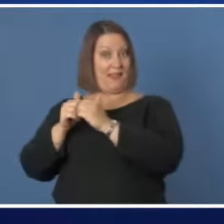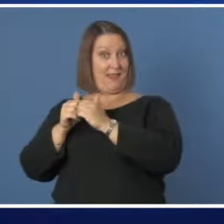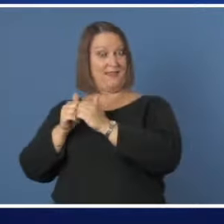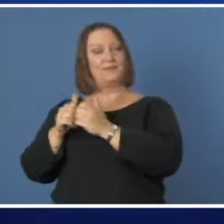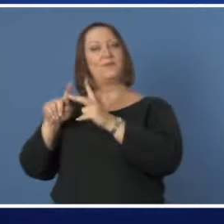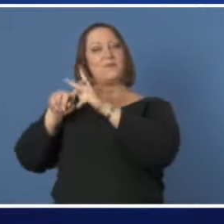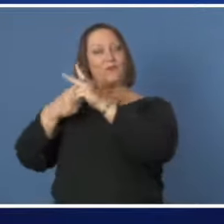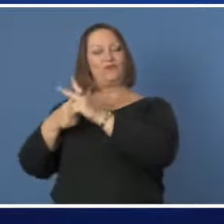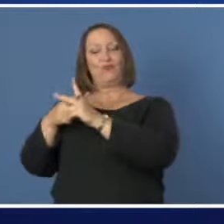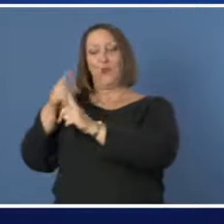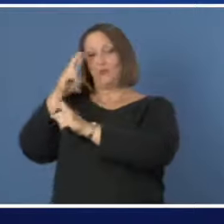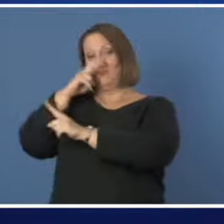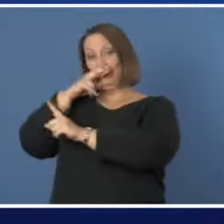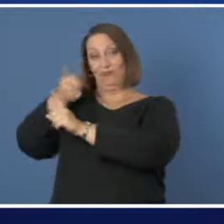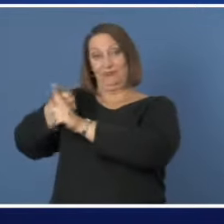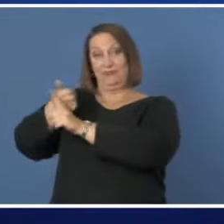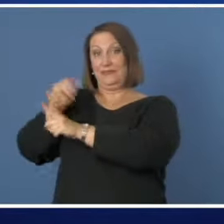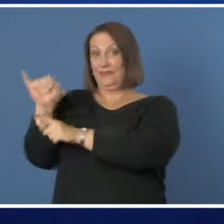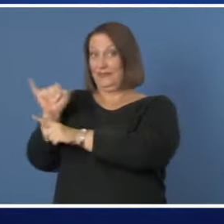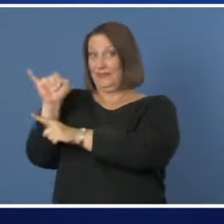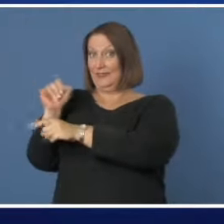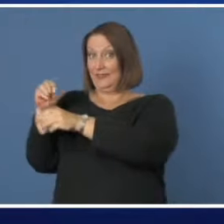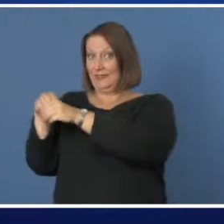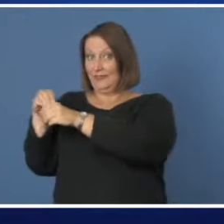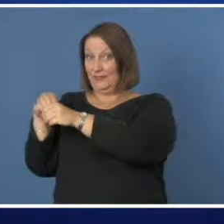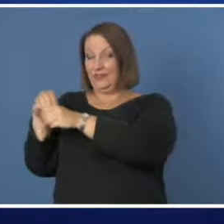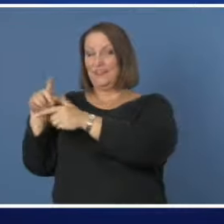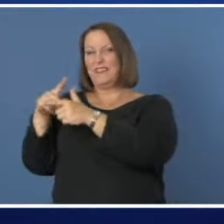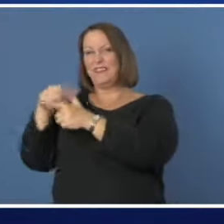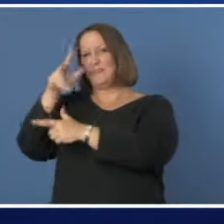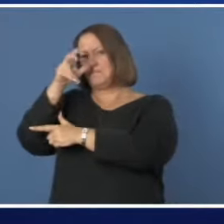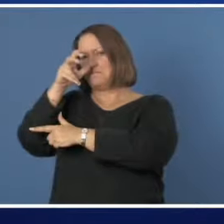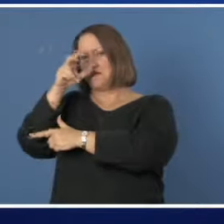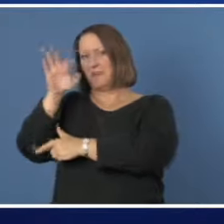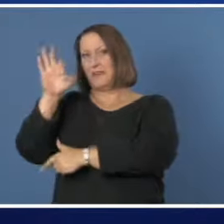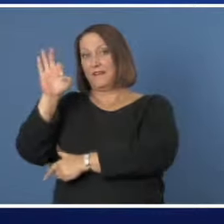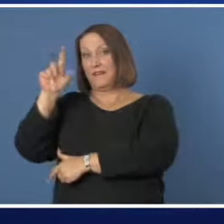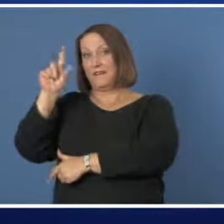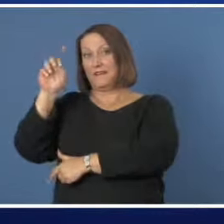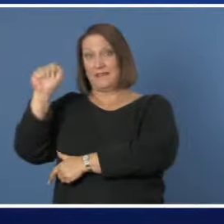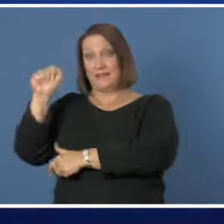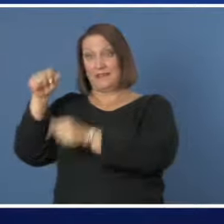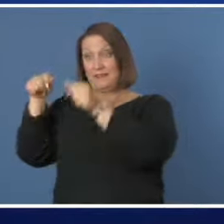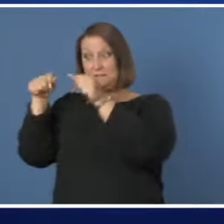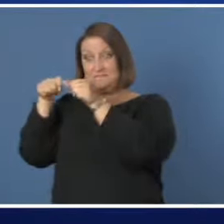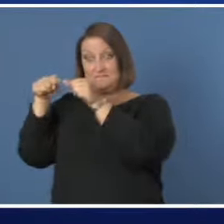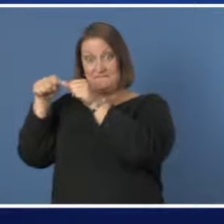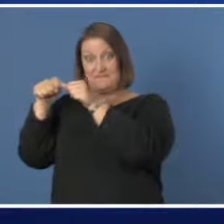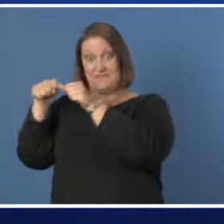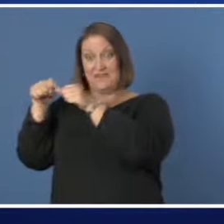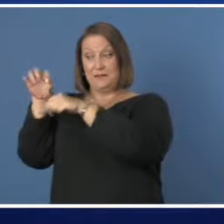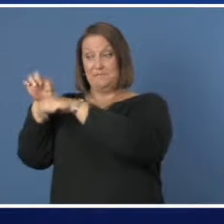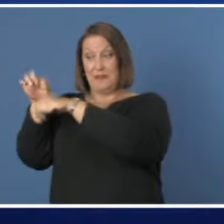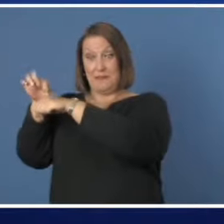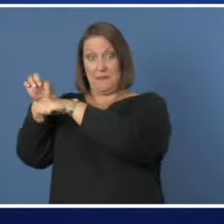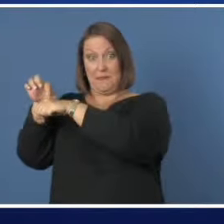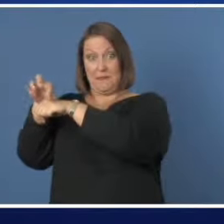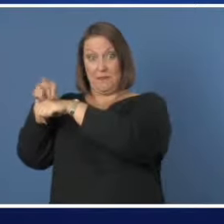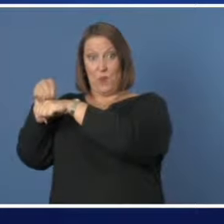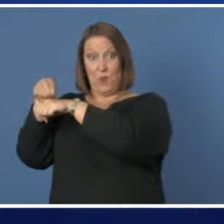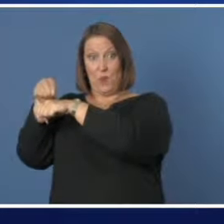People can get the plague when they are bitten by a flea that carries the plague bacteria from an infected